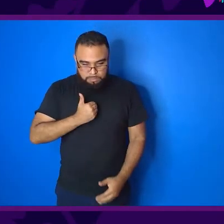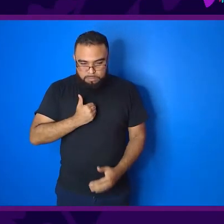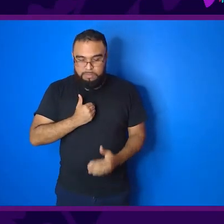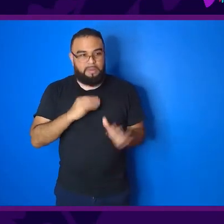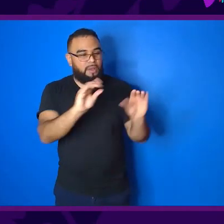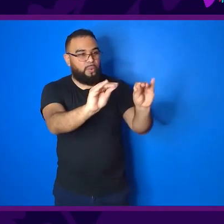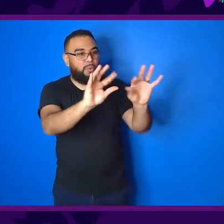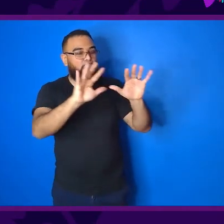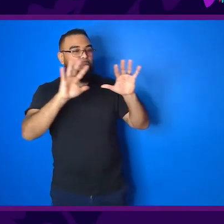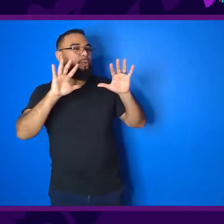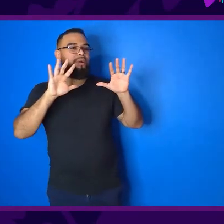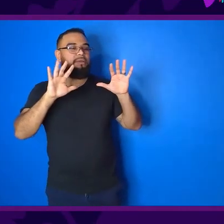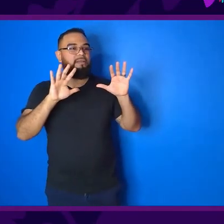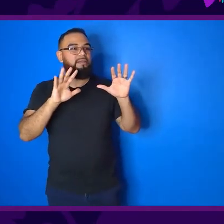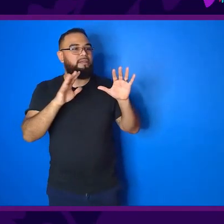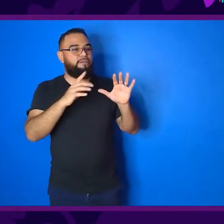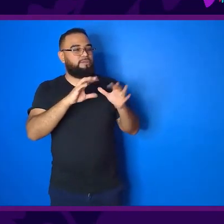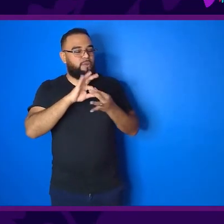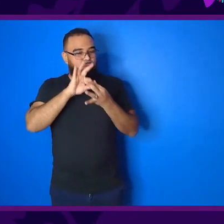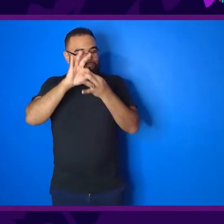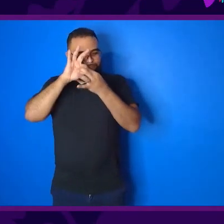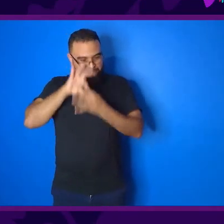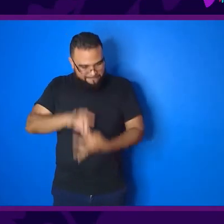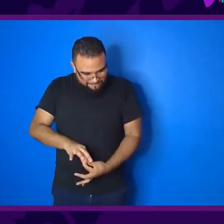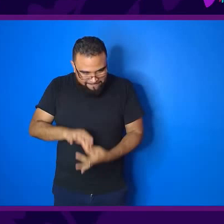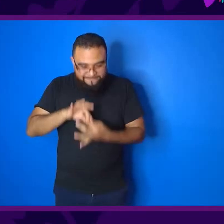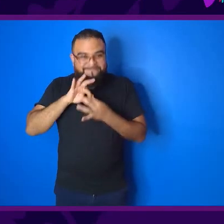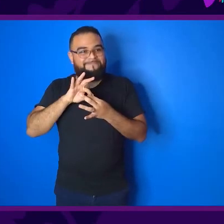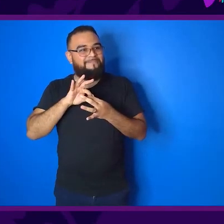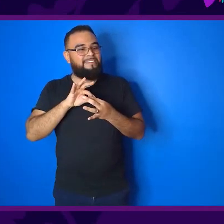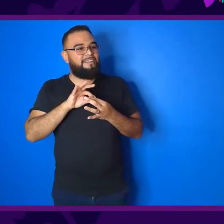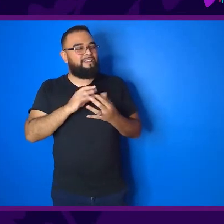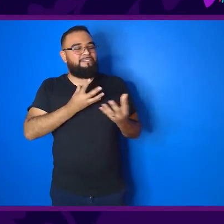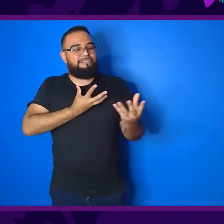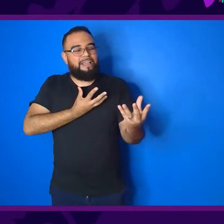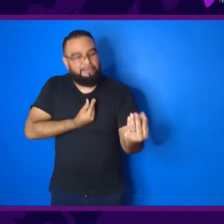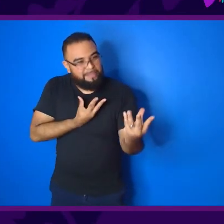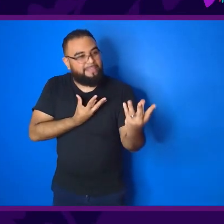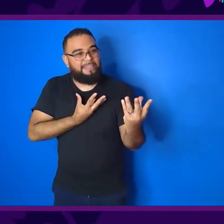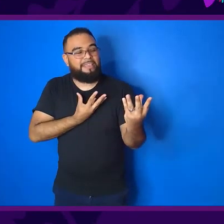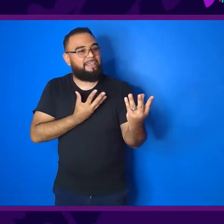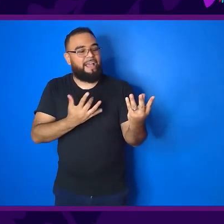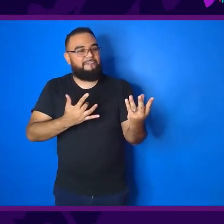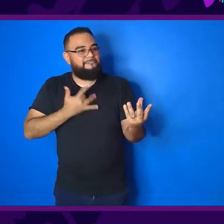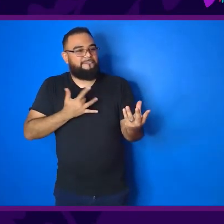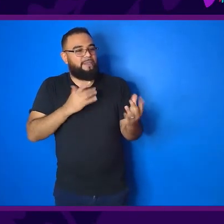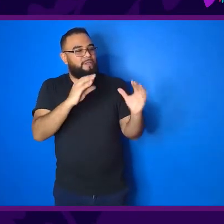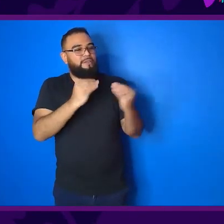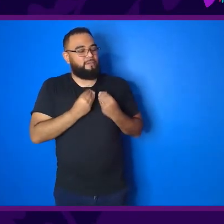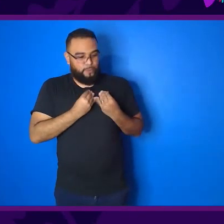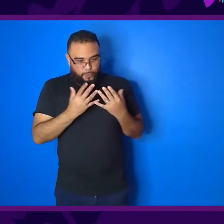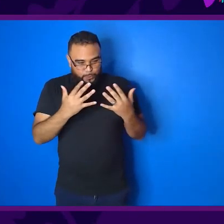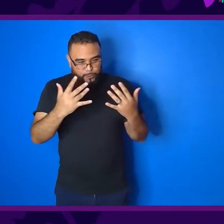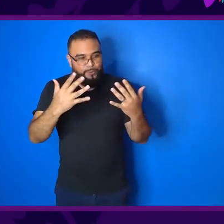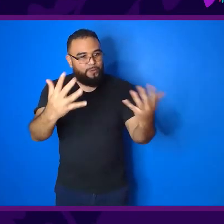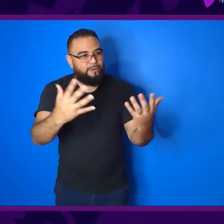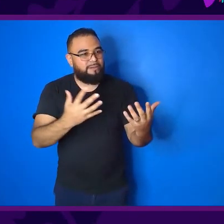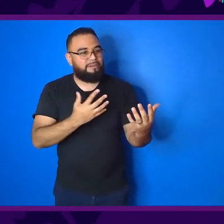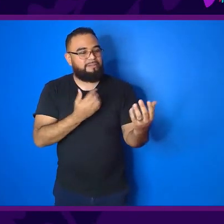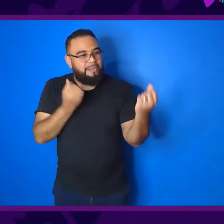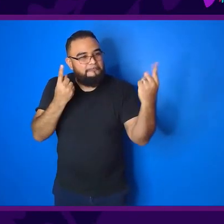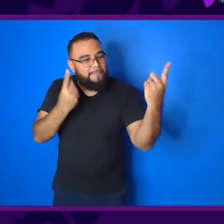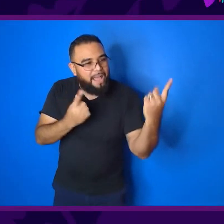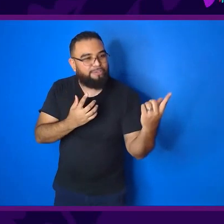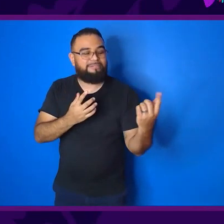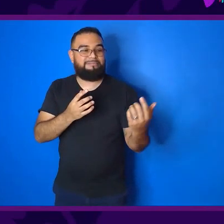presentness, your empathy, your just radiating compassion. And I imagine that's what it takes